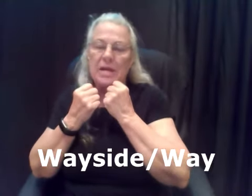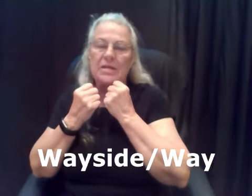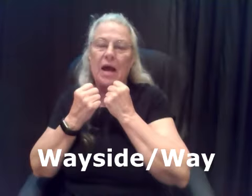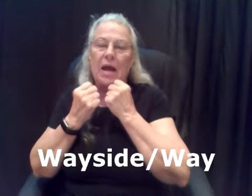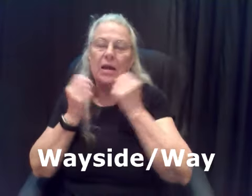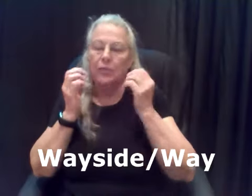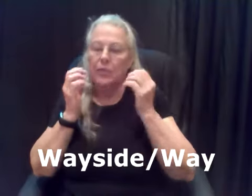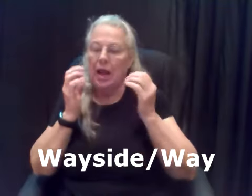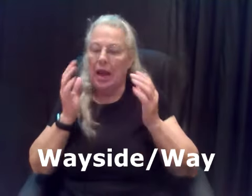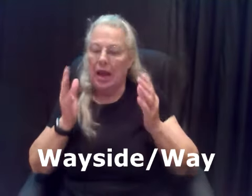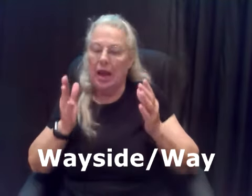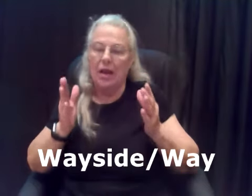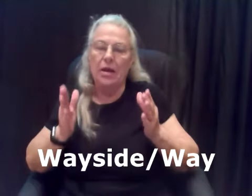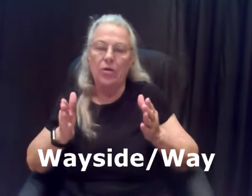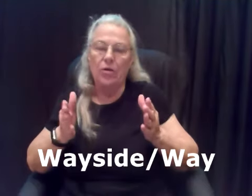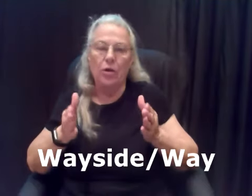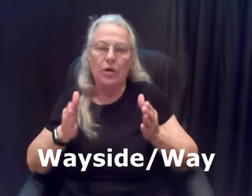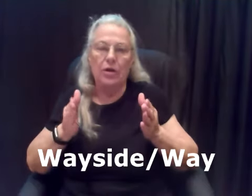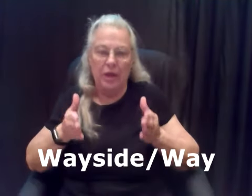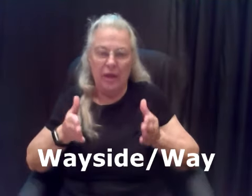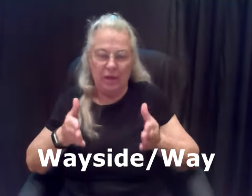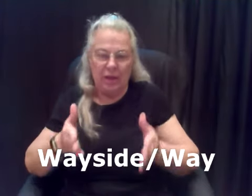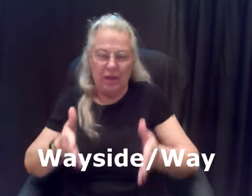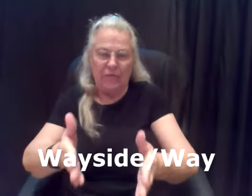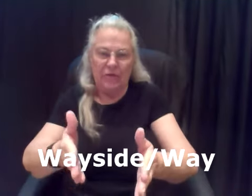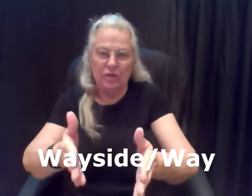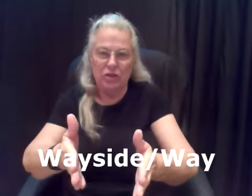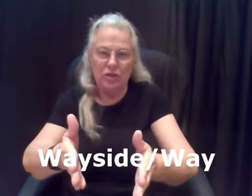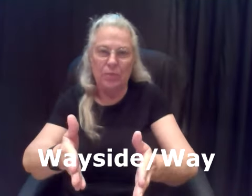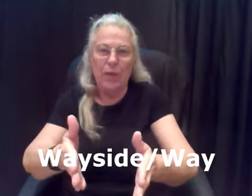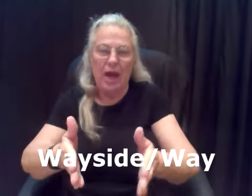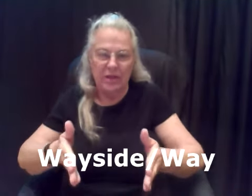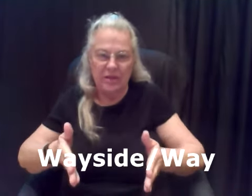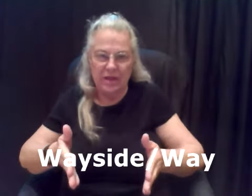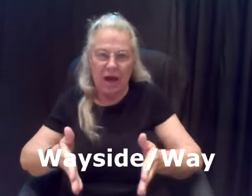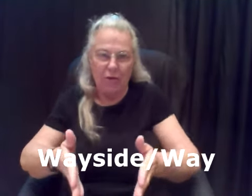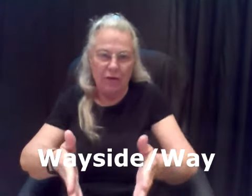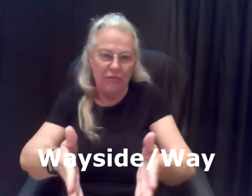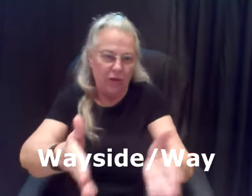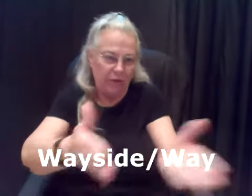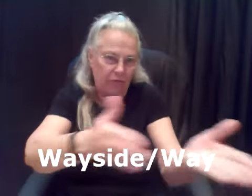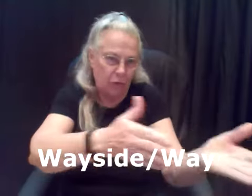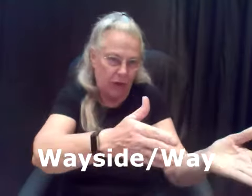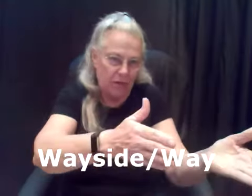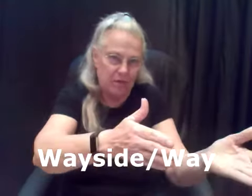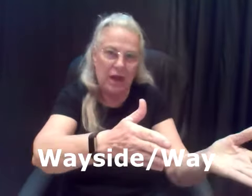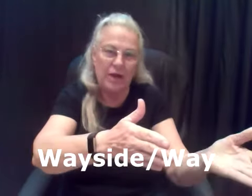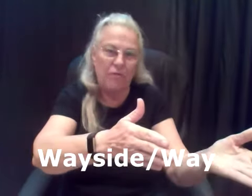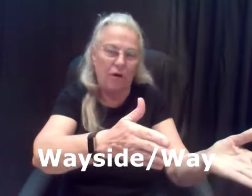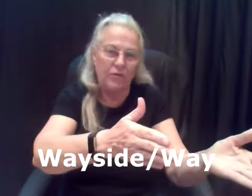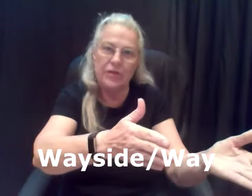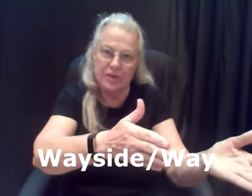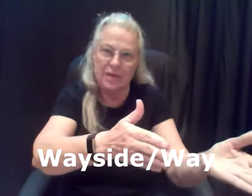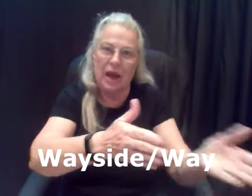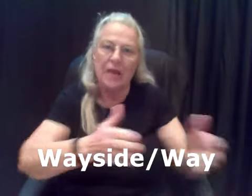Wayside, and here you're going to, if it's just a path that's out in front of you and kind of off to the side.